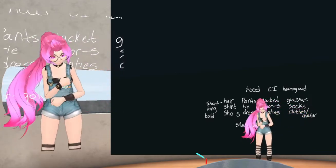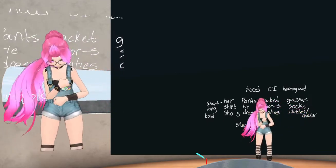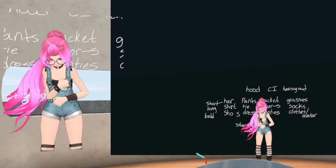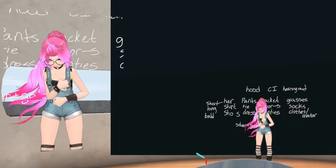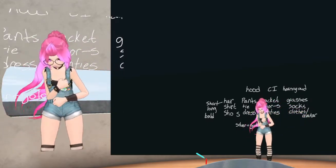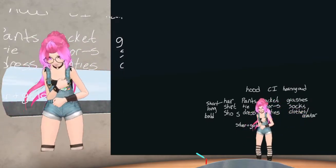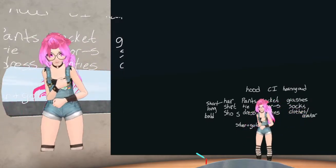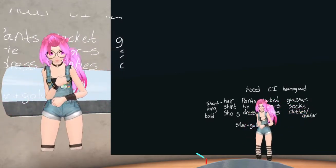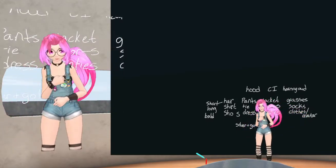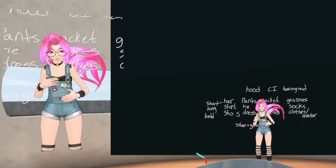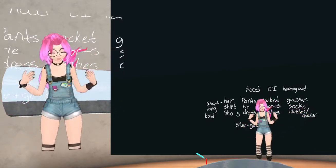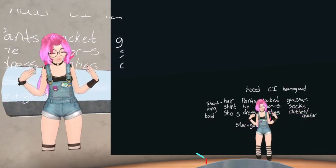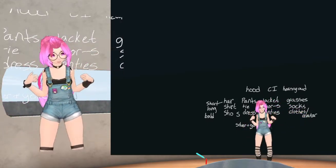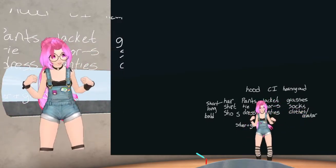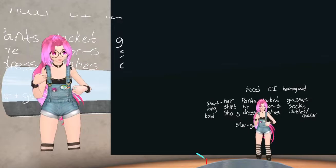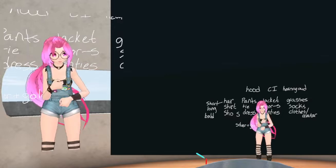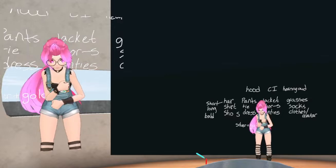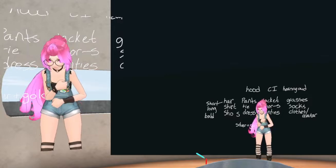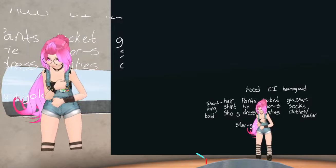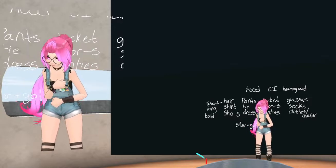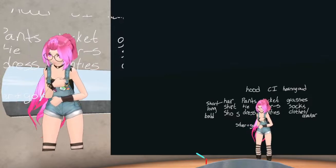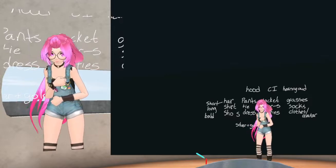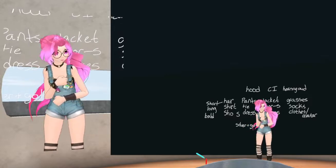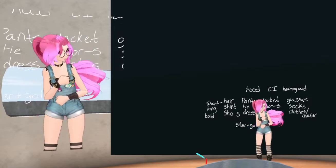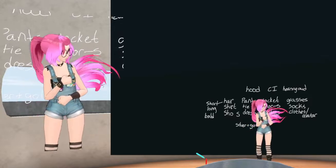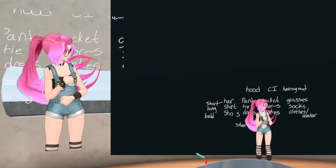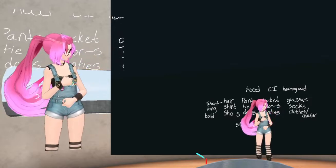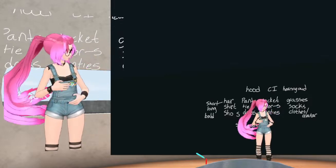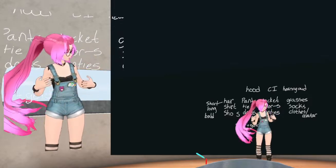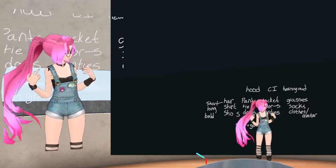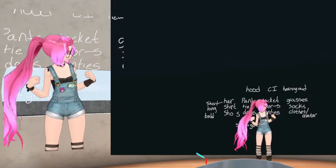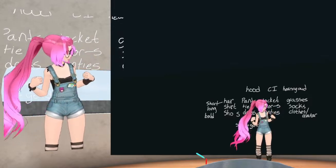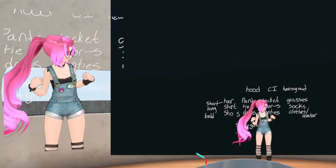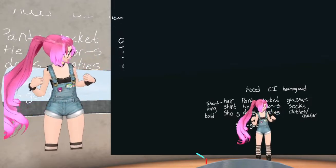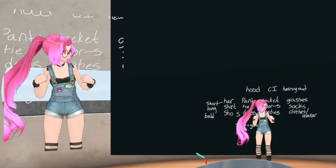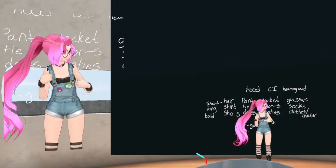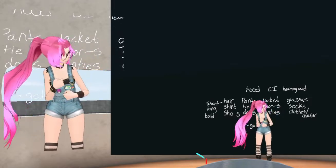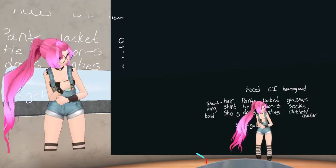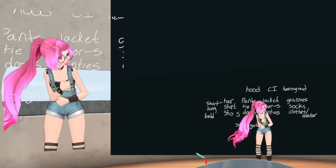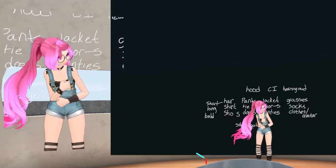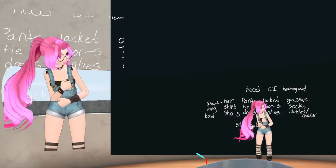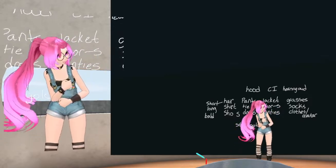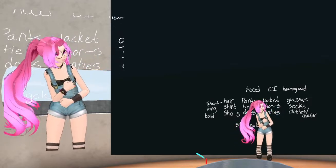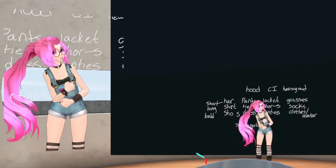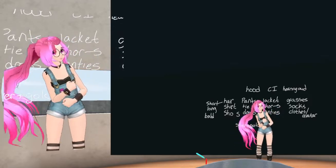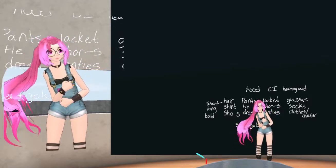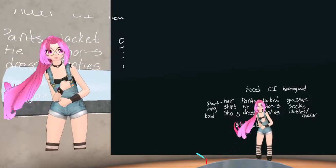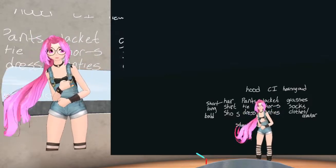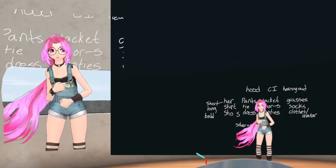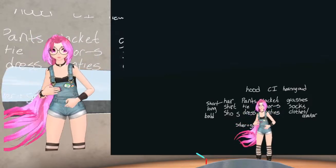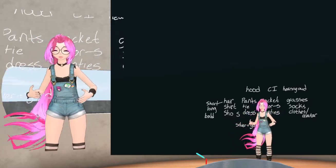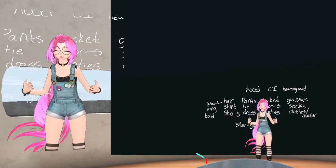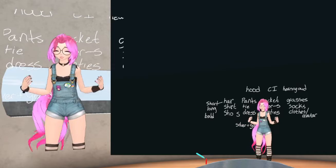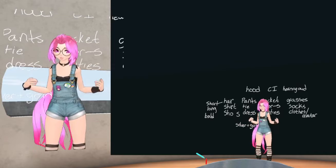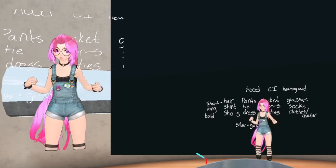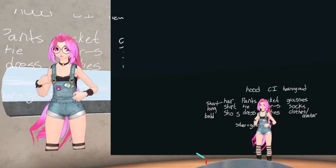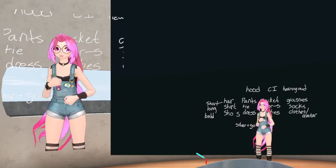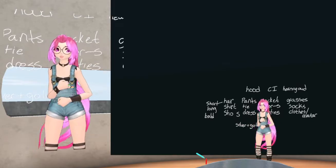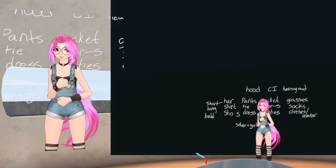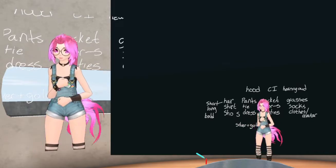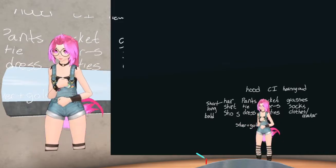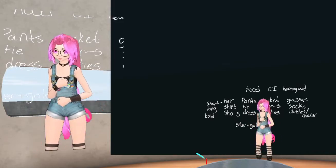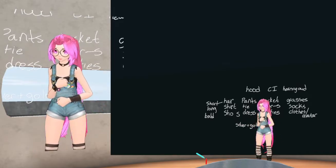on? Whoosh, you bundle it up. You're all cold, so you take your jacket and you bundle it up.